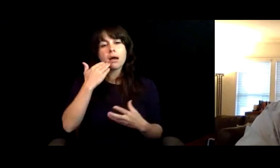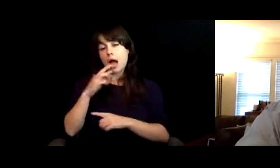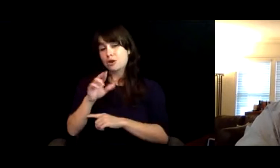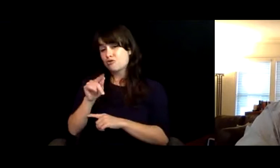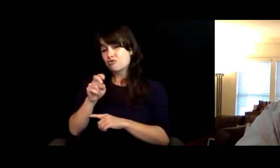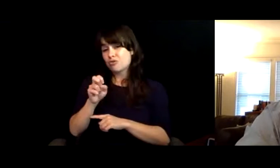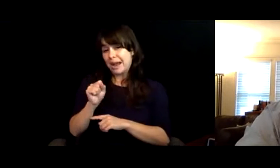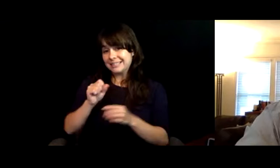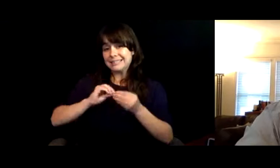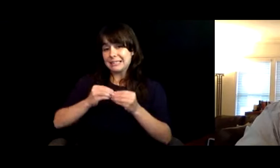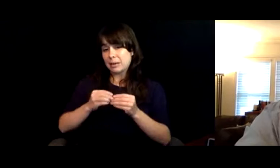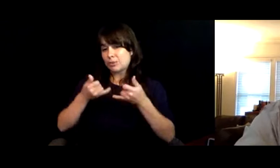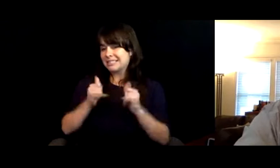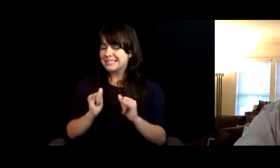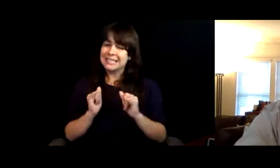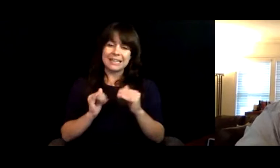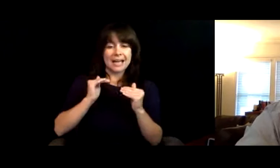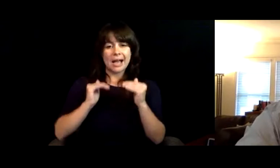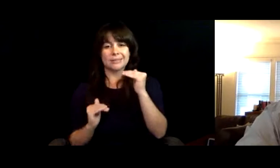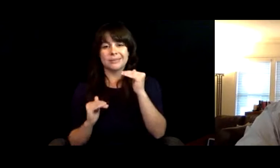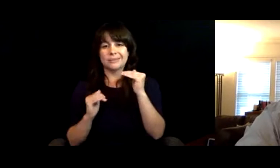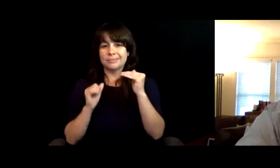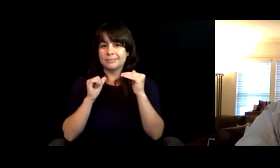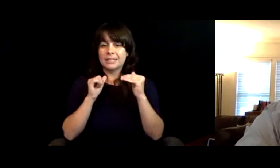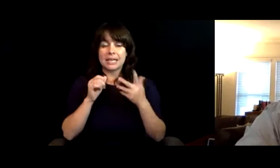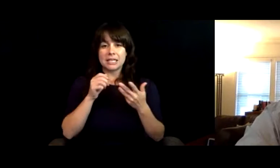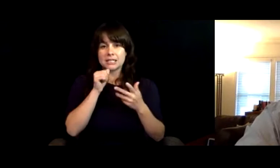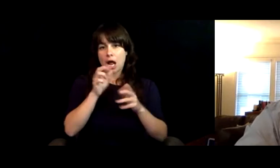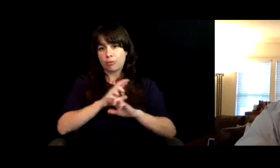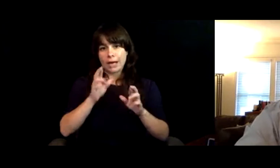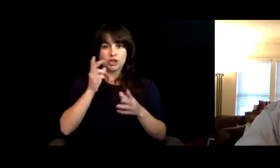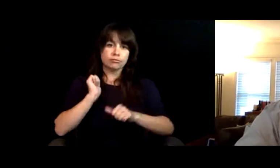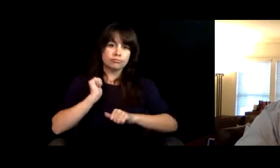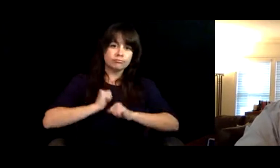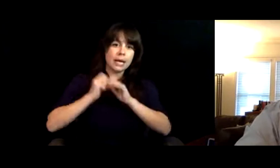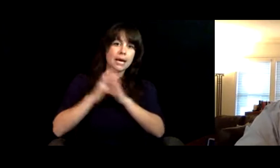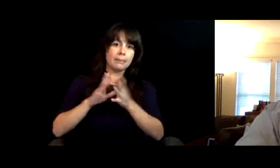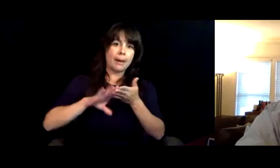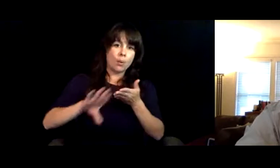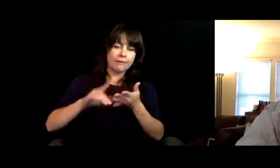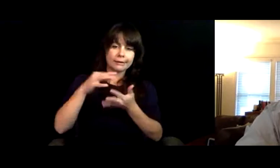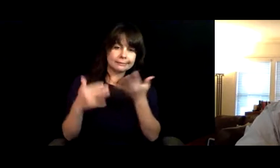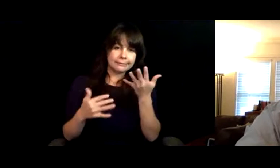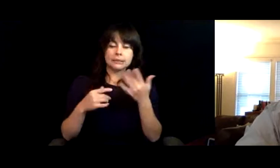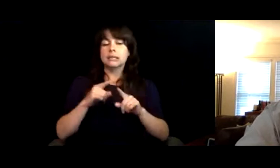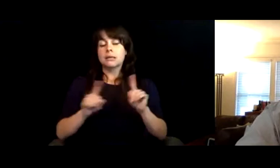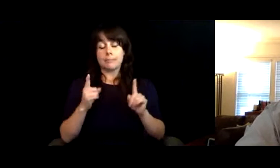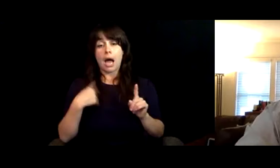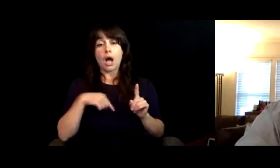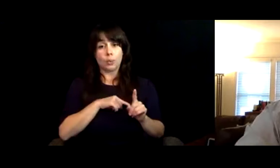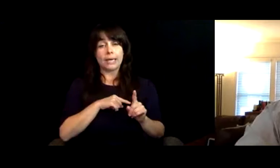adequate to actually implement some of the waivers. So we did go back, as you know,